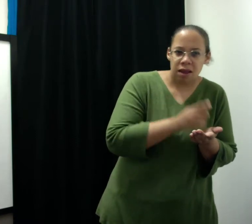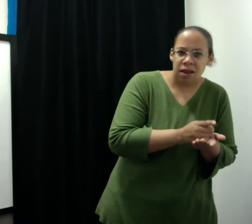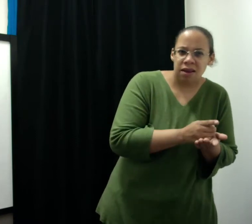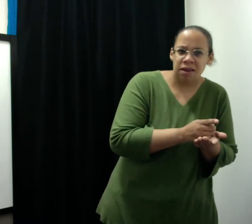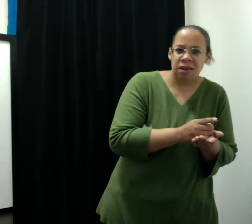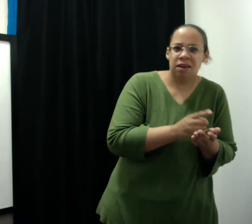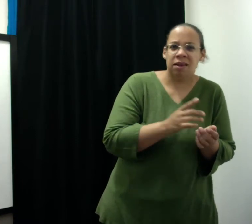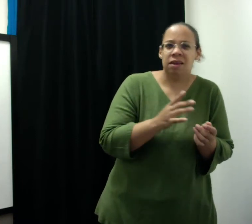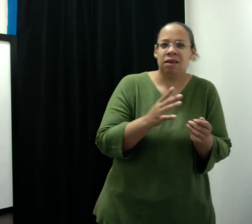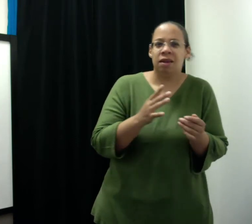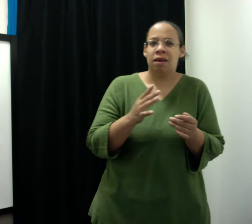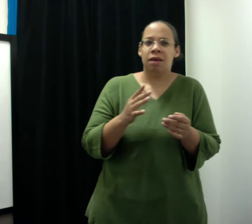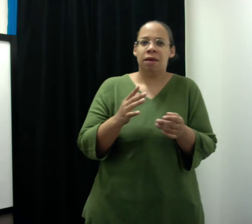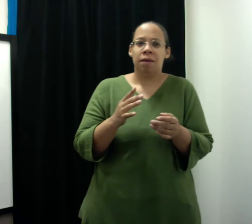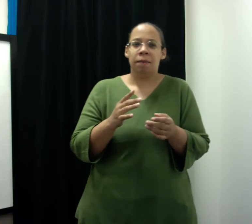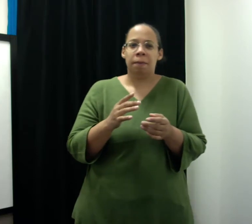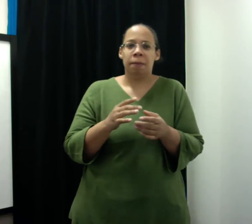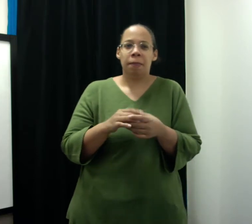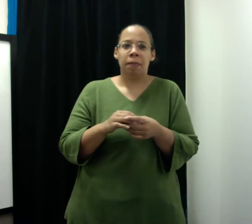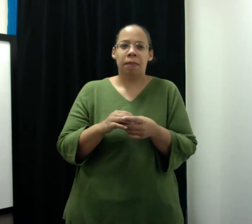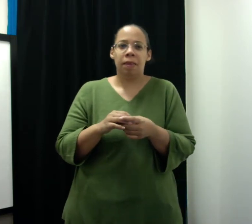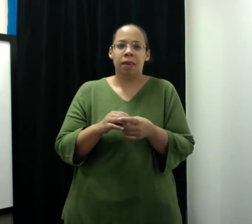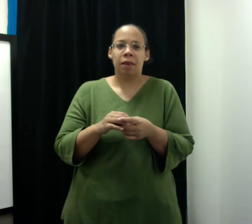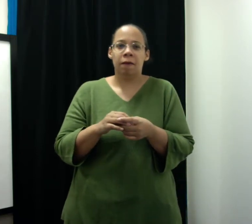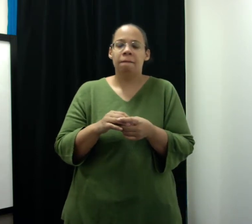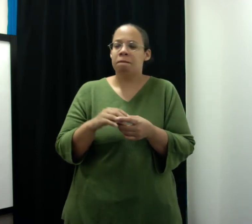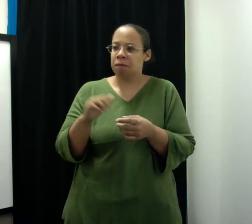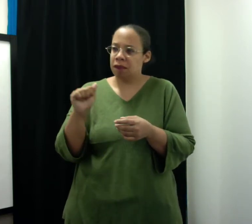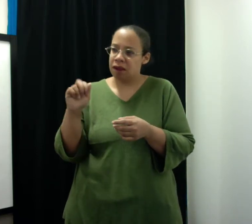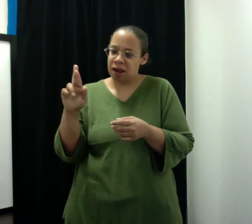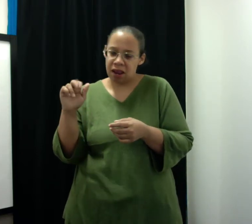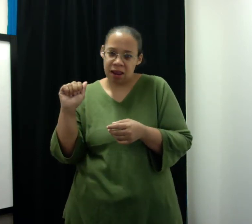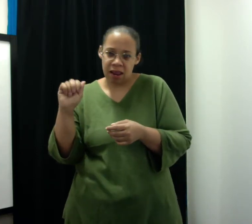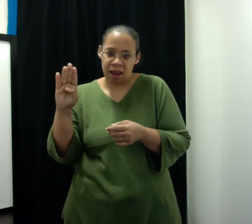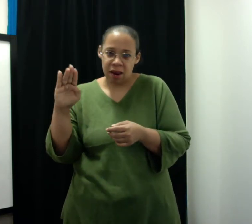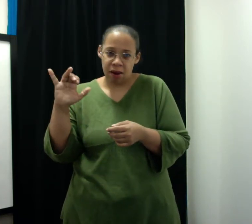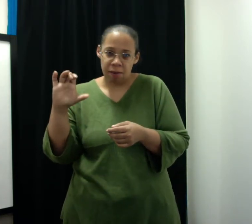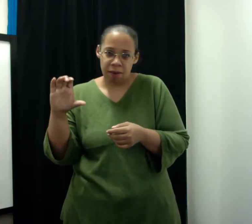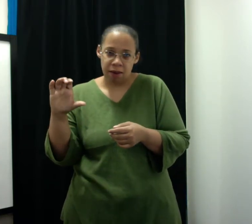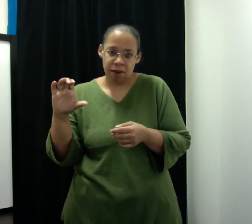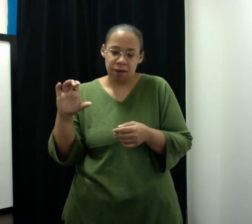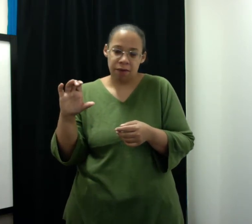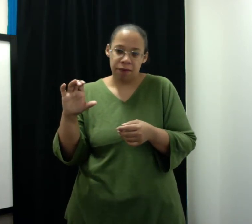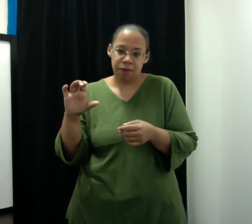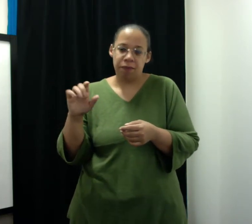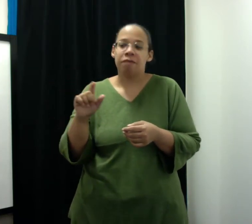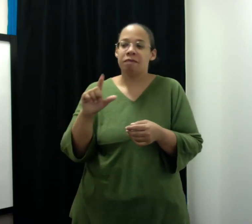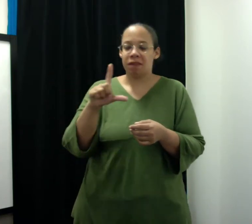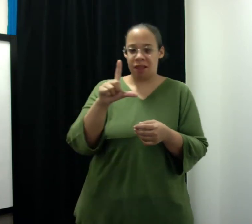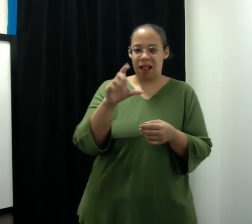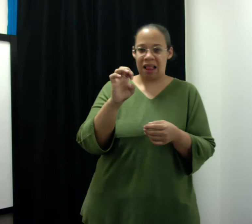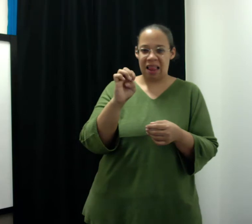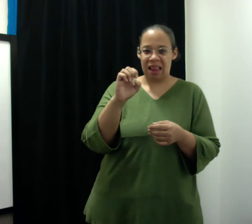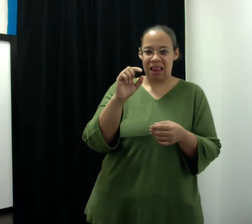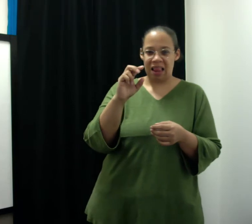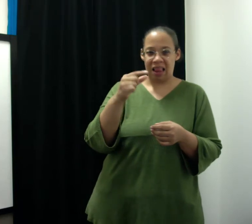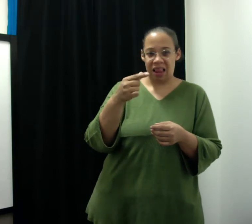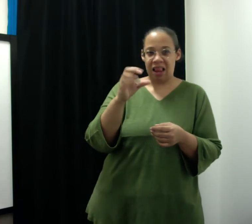universal child's toy. You play with them, you build with them, and with them you imagine endless possibilities.